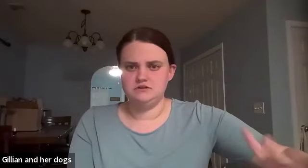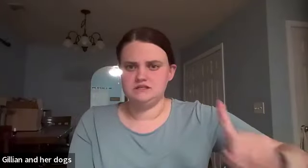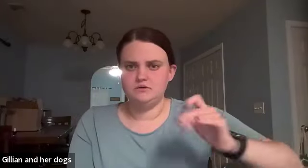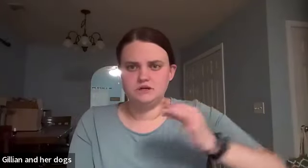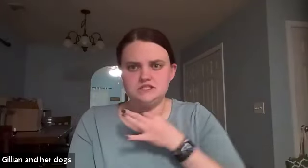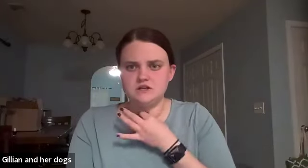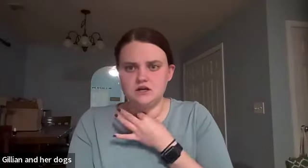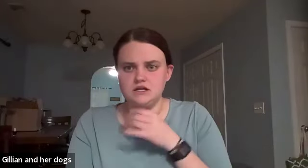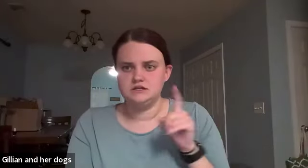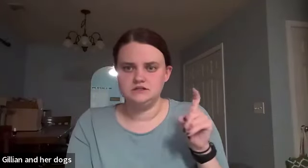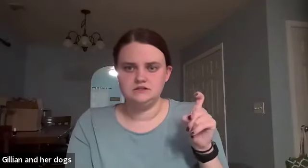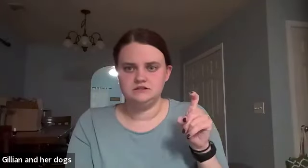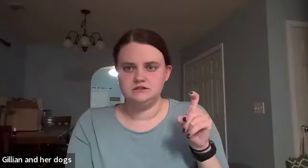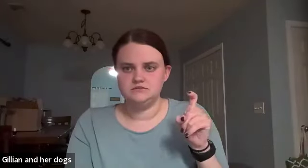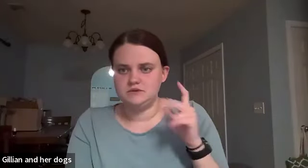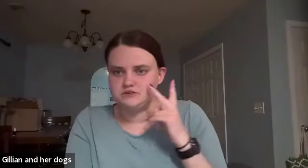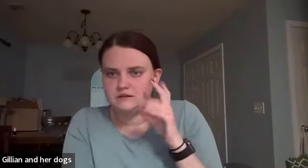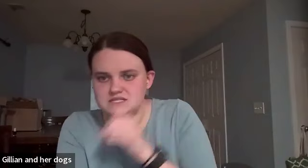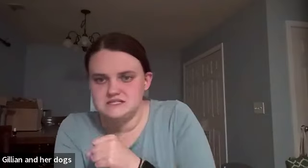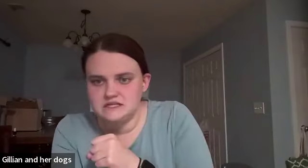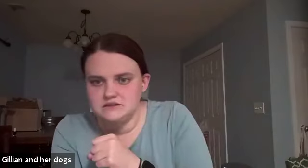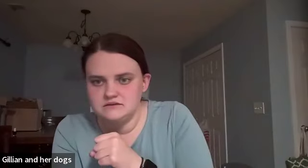you guys have questions on? Try to make sure I didn't miss any.